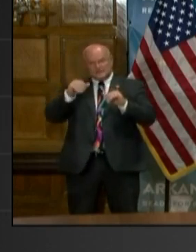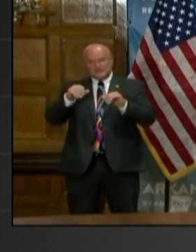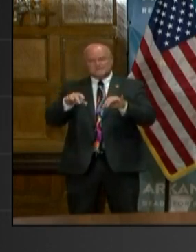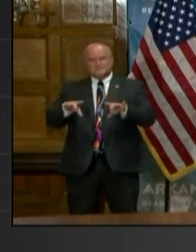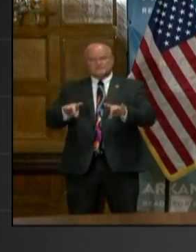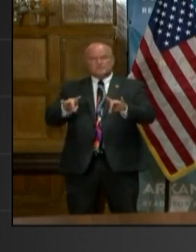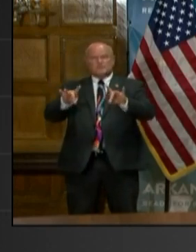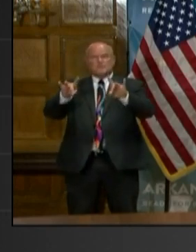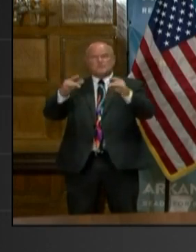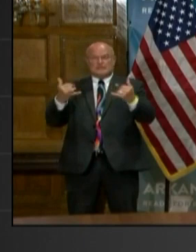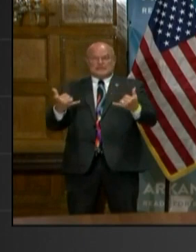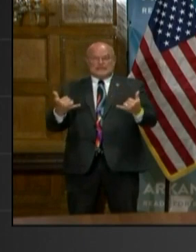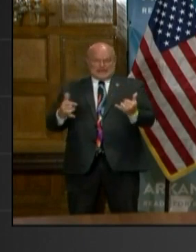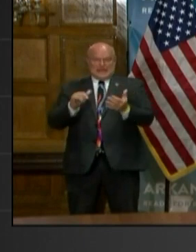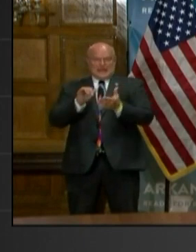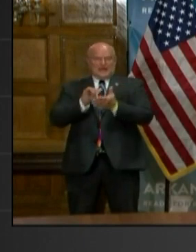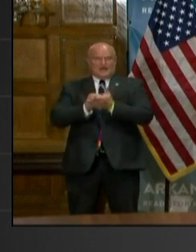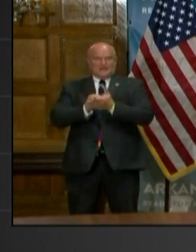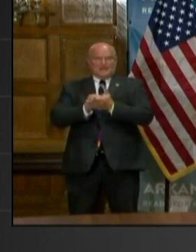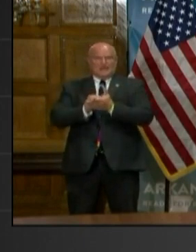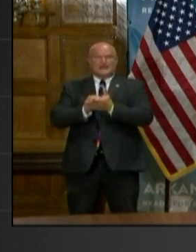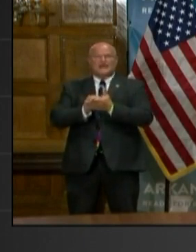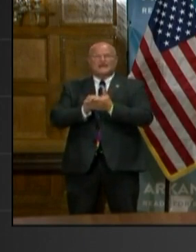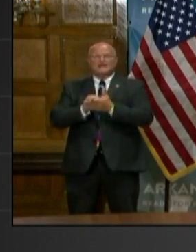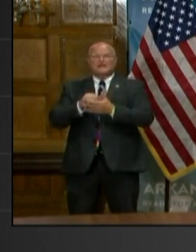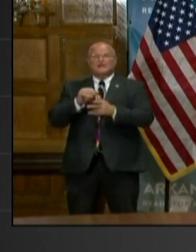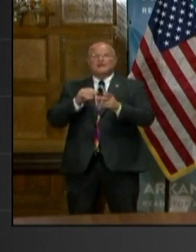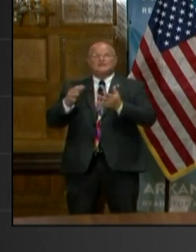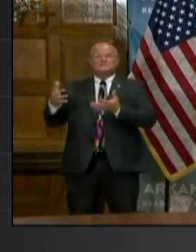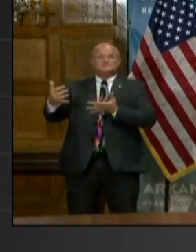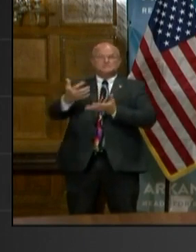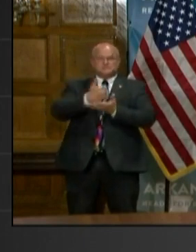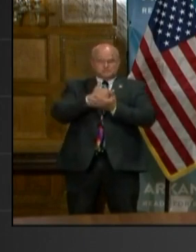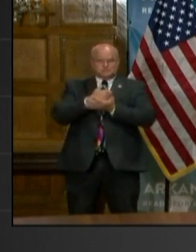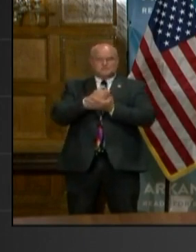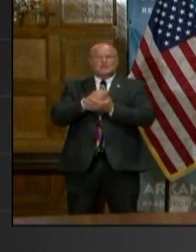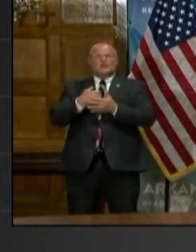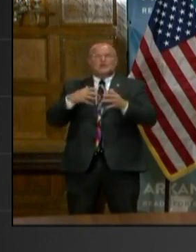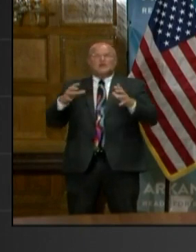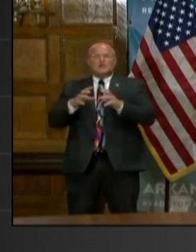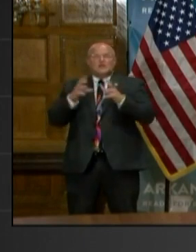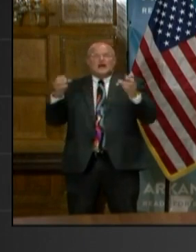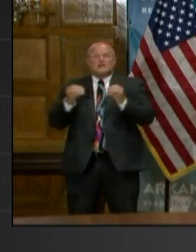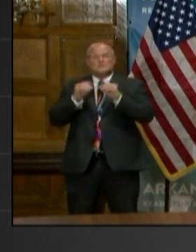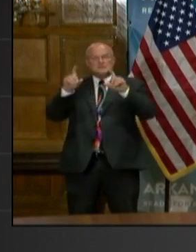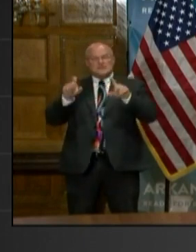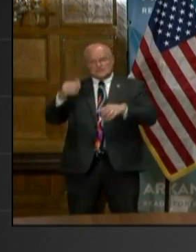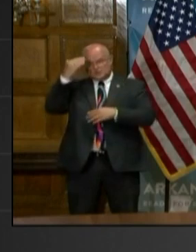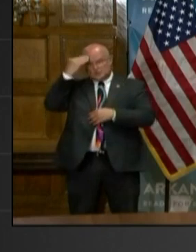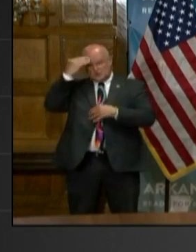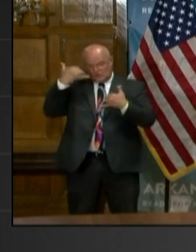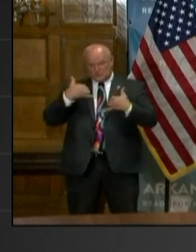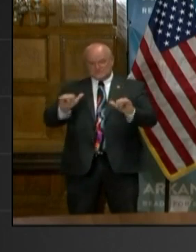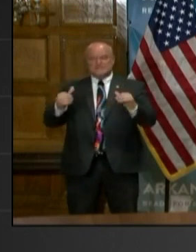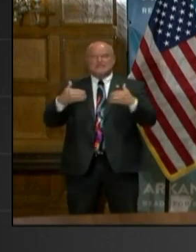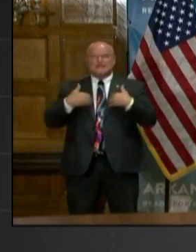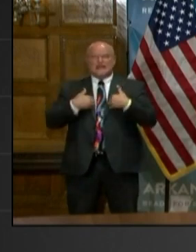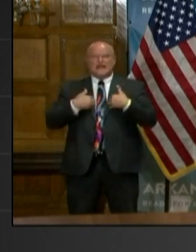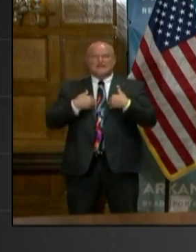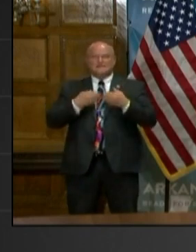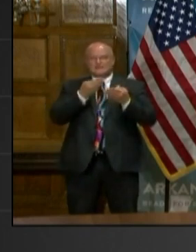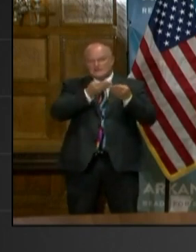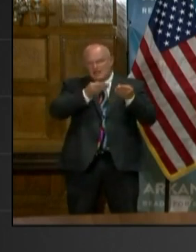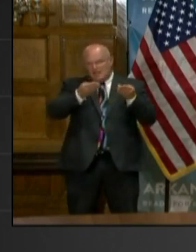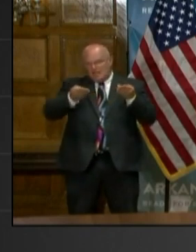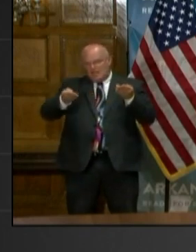up now that specimens are being collected again. We've got a lot of testing to do because we know we still do have